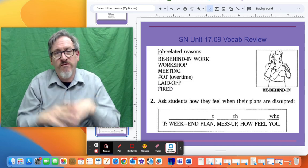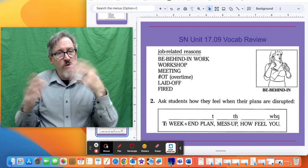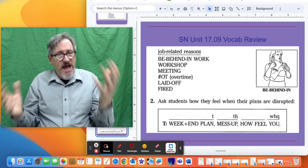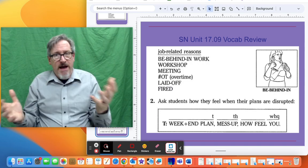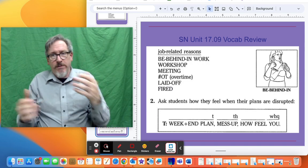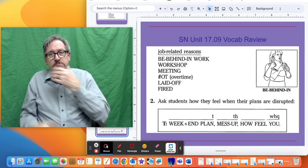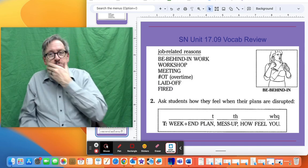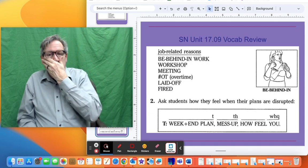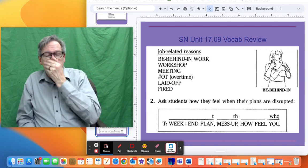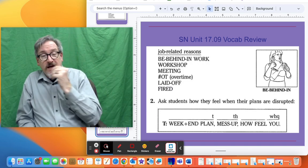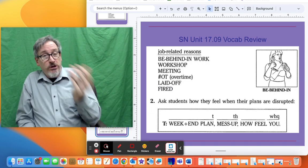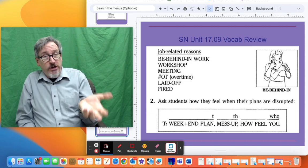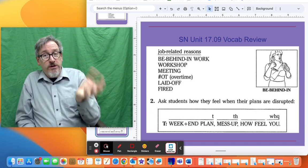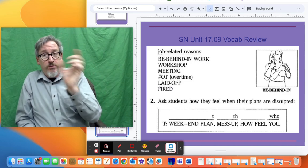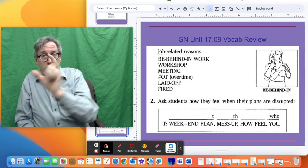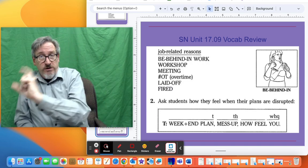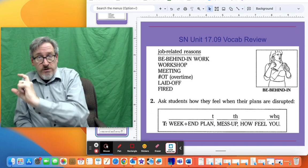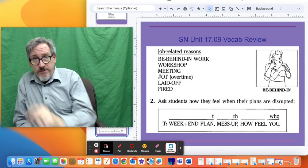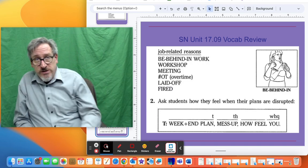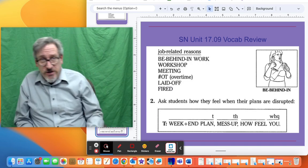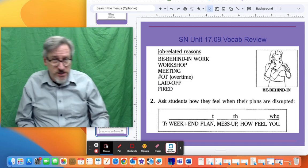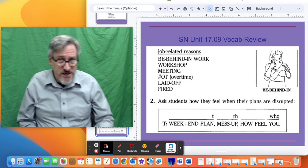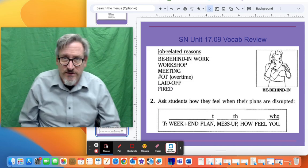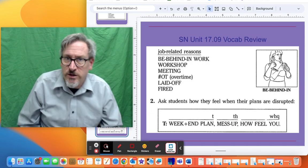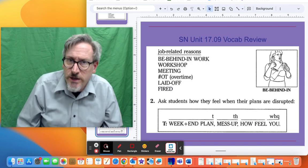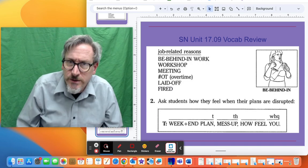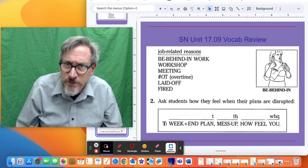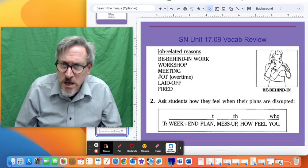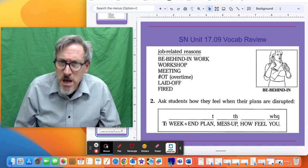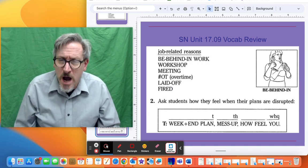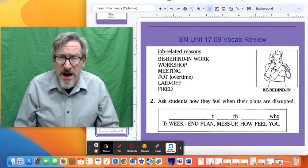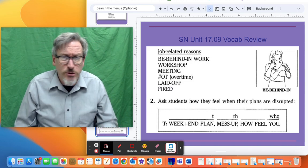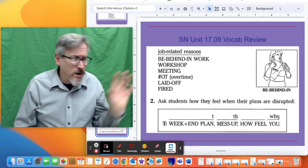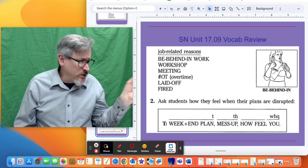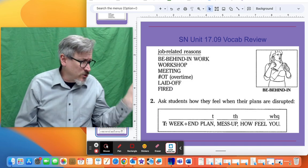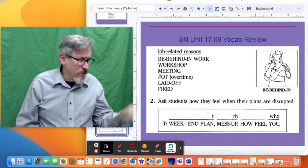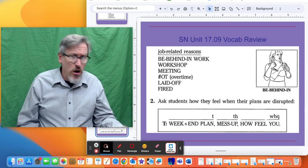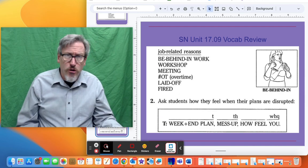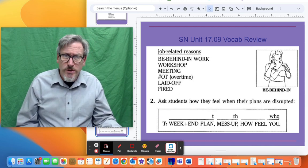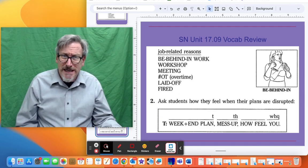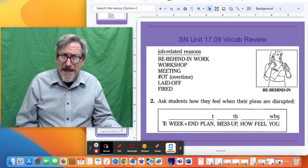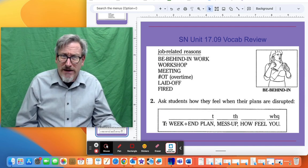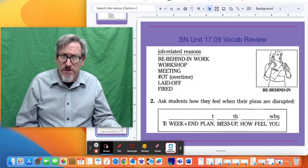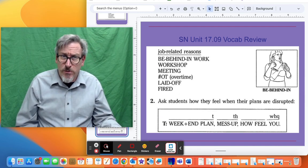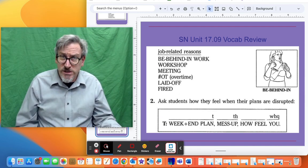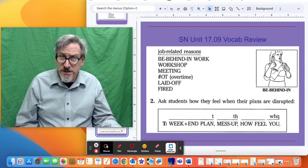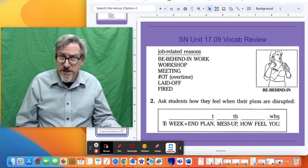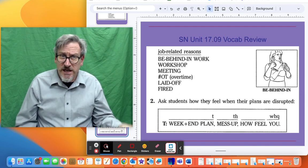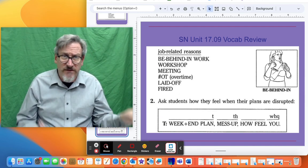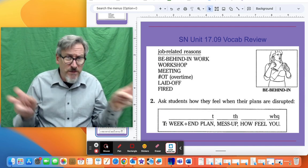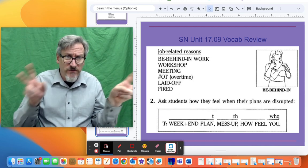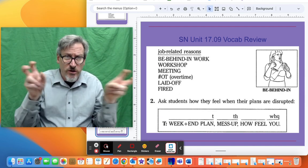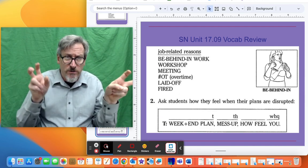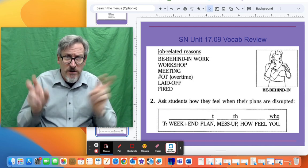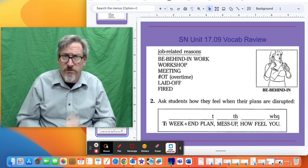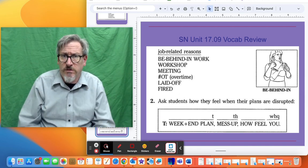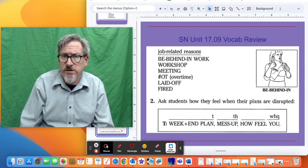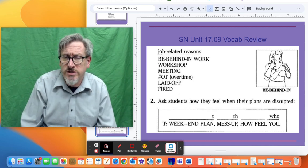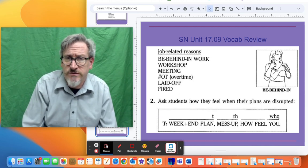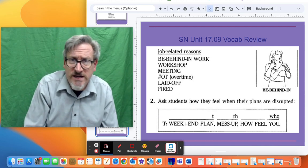all vocab. Take a look in the book. There are some illustrations that I've included. I will try to incorporate all the ones I can get from the book series. I may have to look